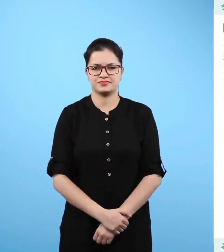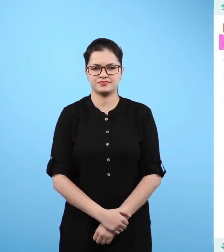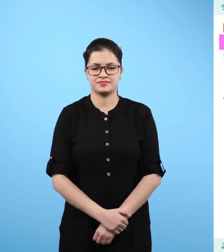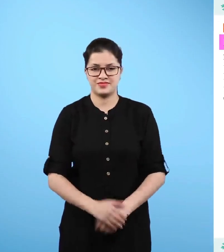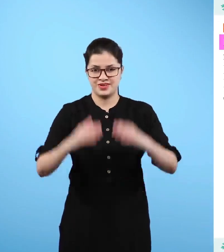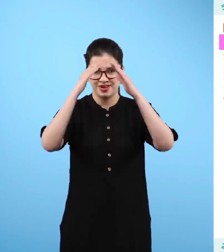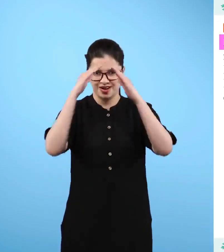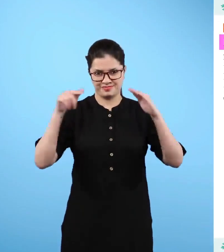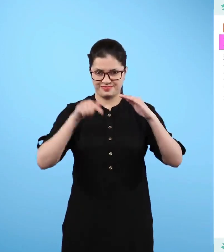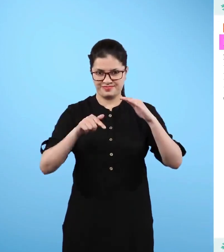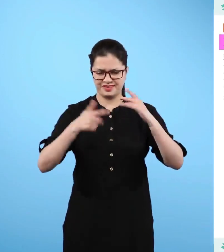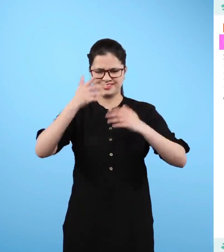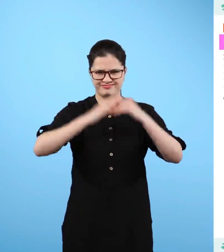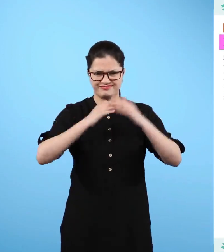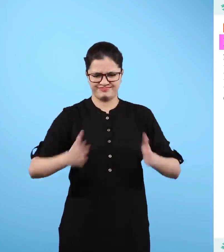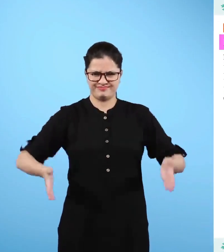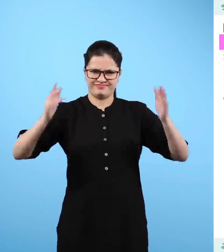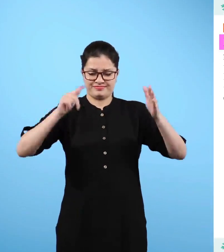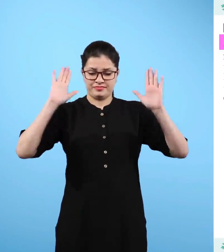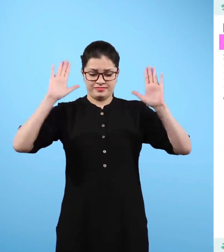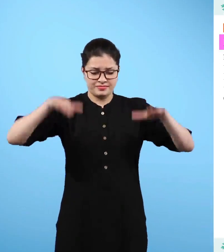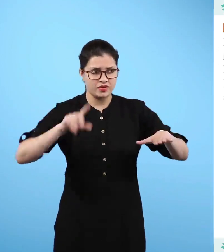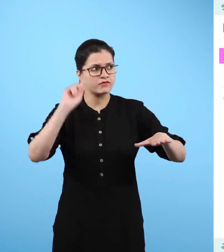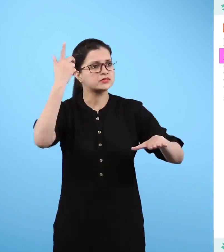For making a house, a floor map is first made.